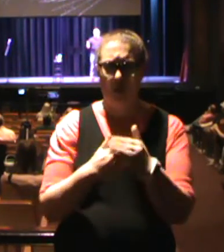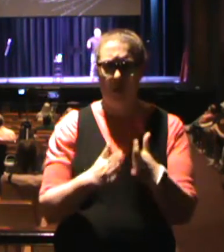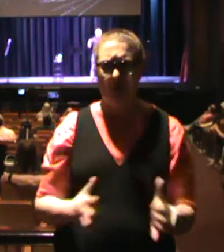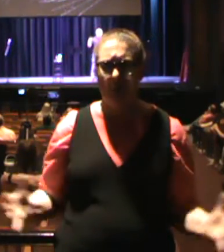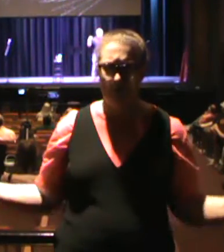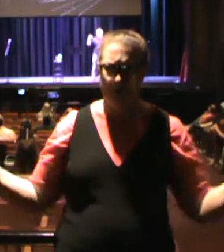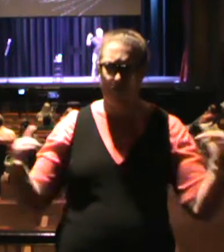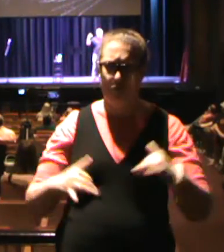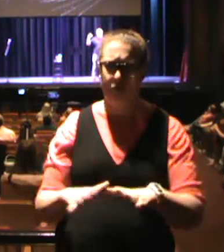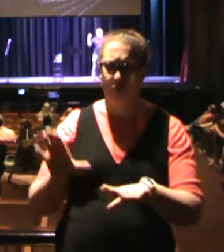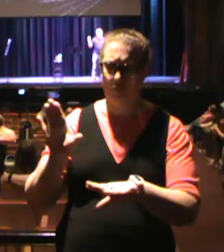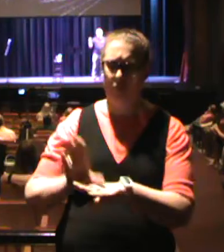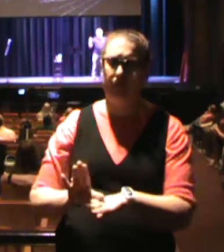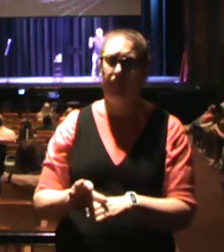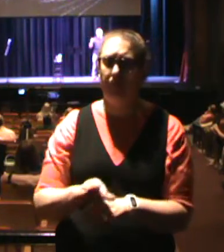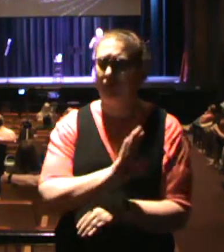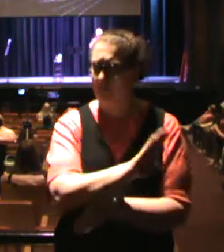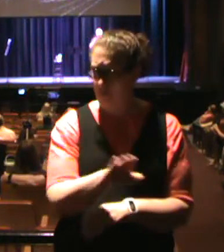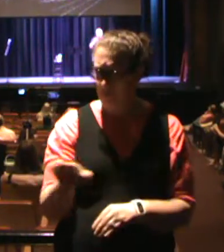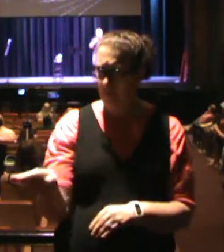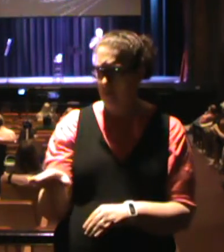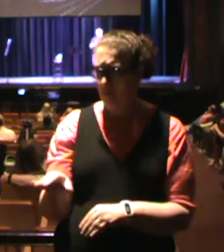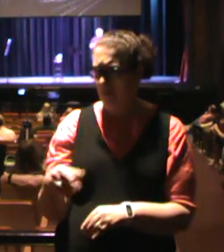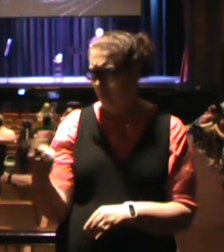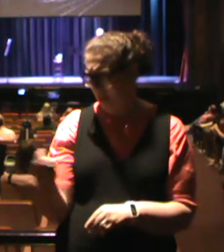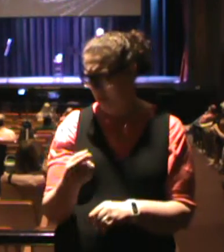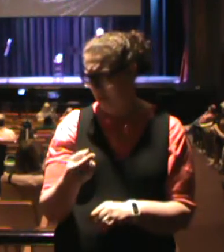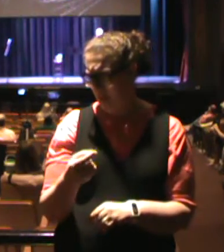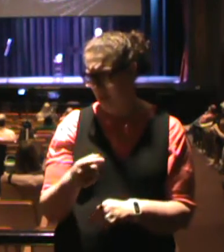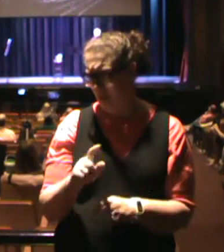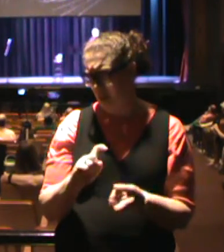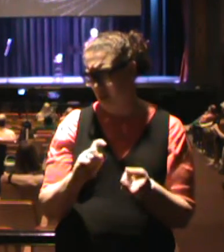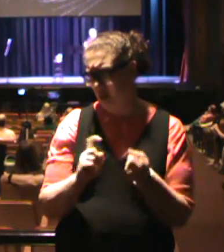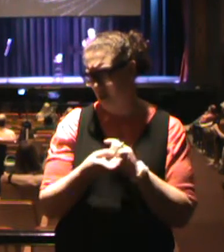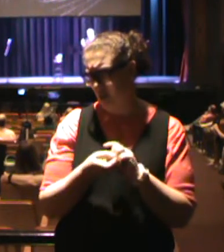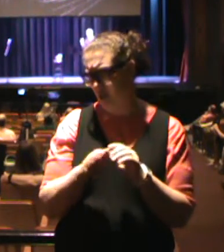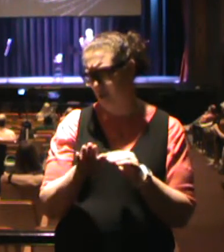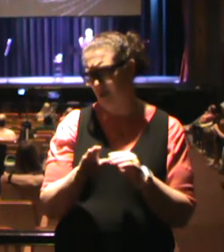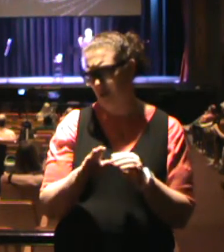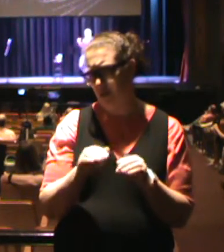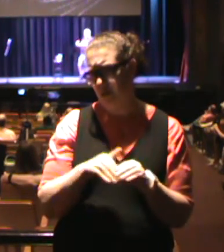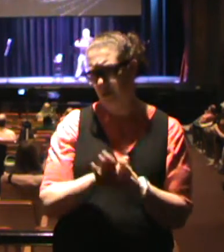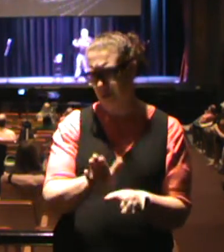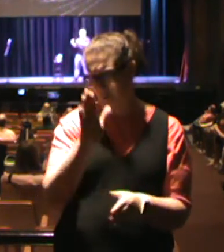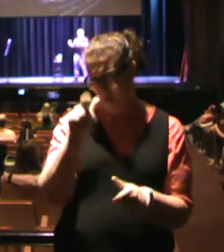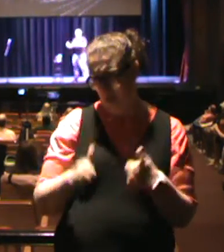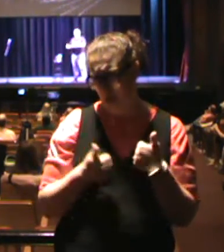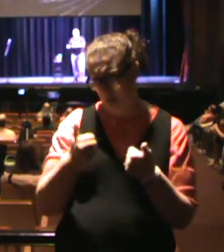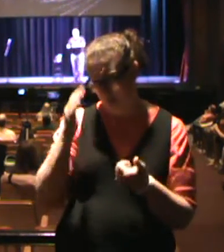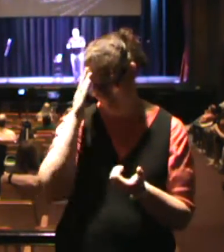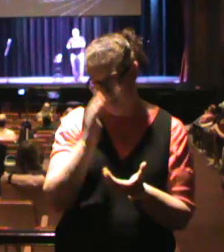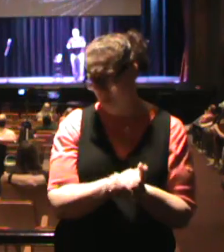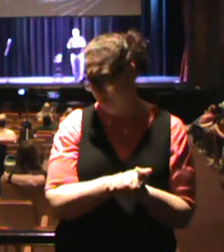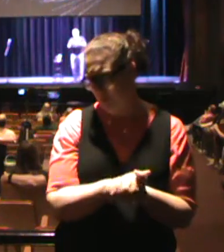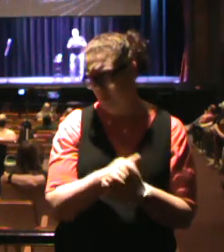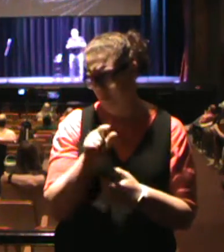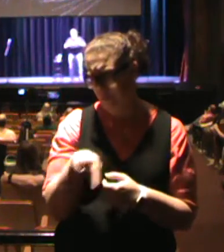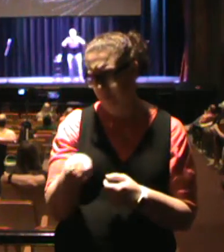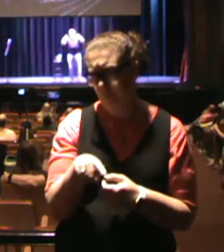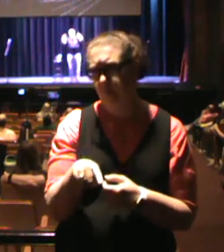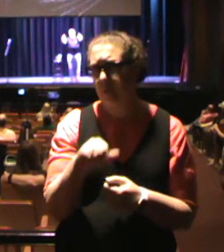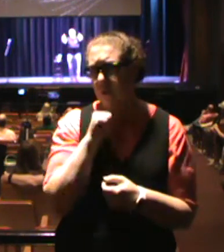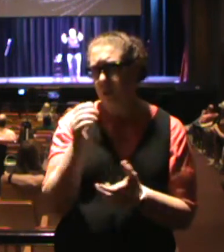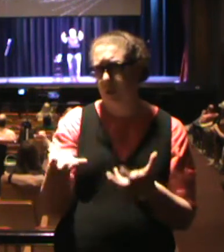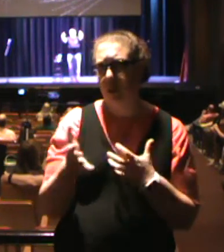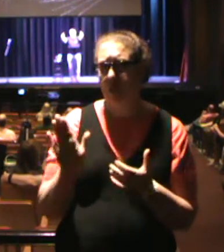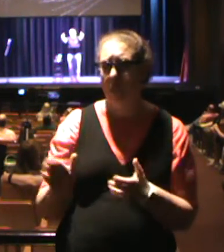in and he asked them, have there been any theological shifts in their lives in the past year? Because he didn't want